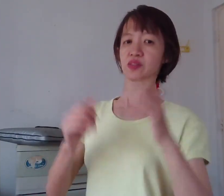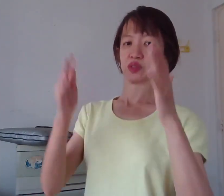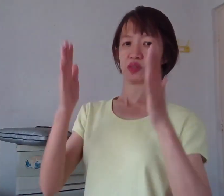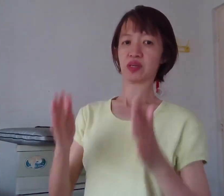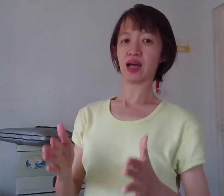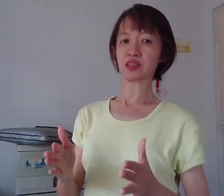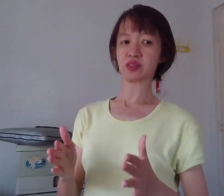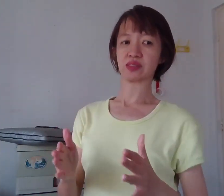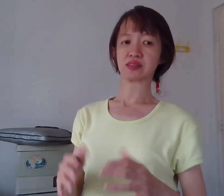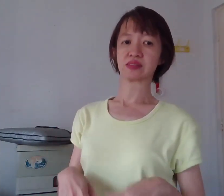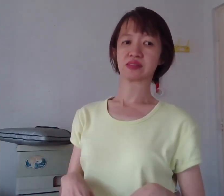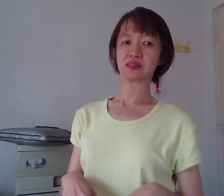actor or actress.